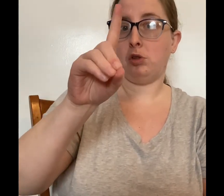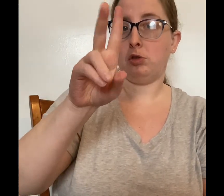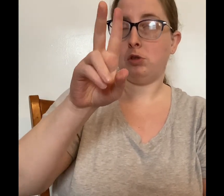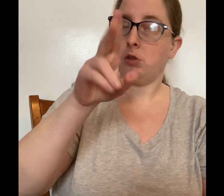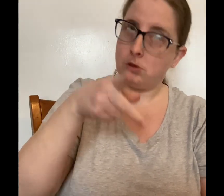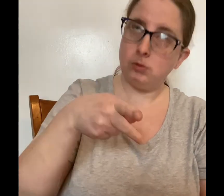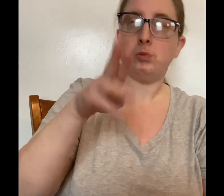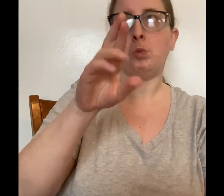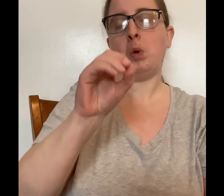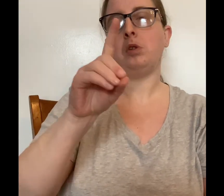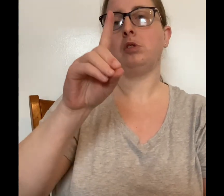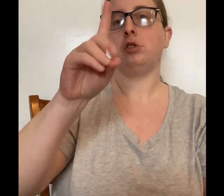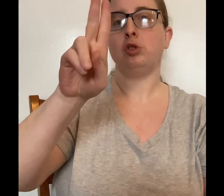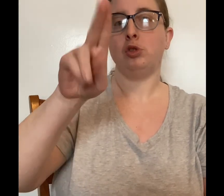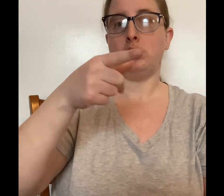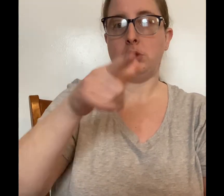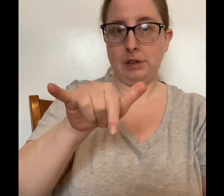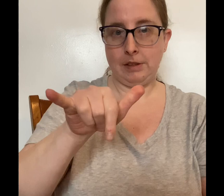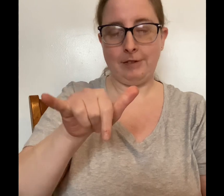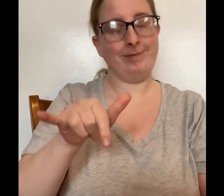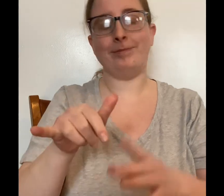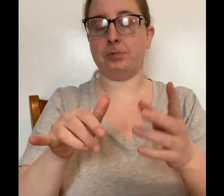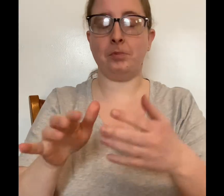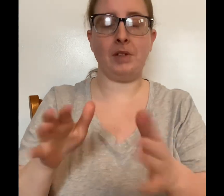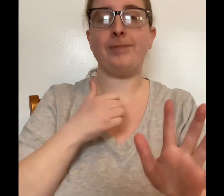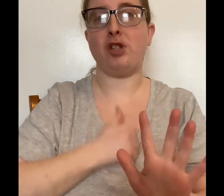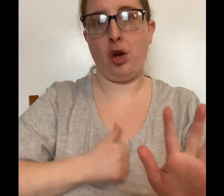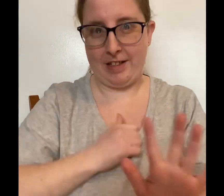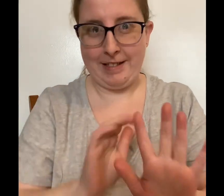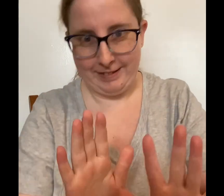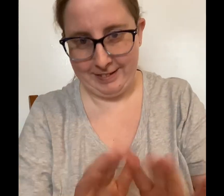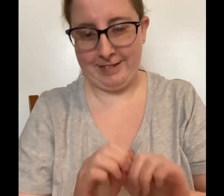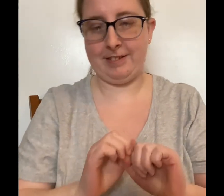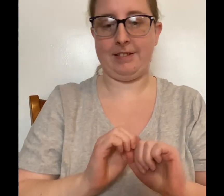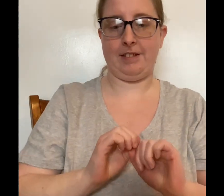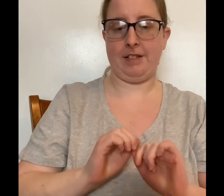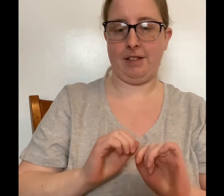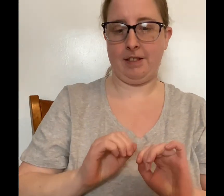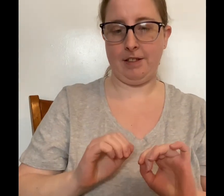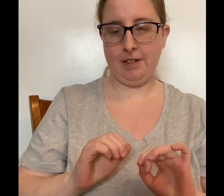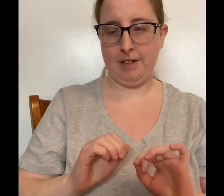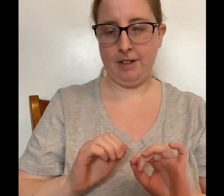And to your most recent Star Trek prodigy.